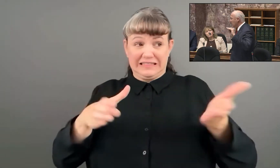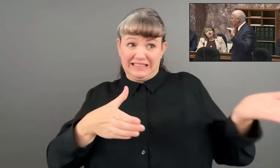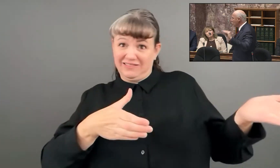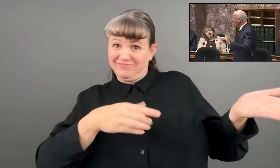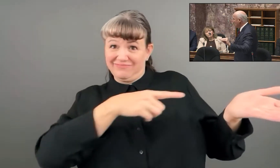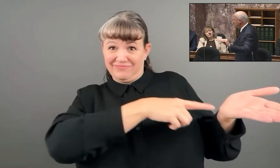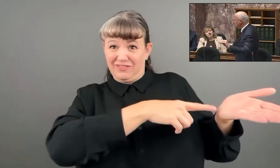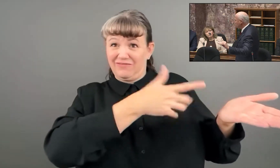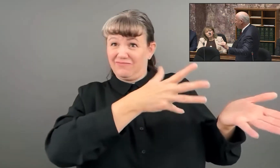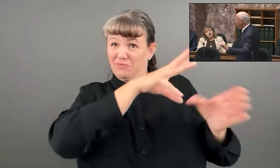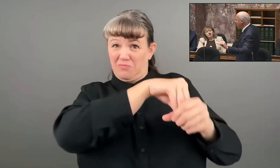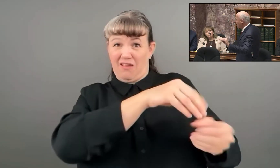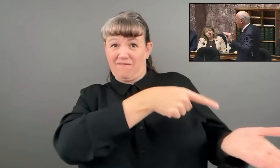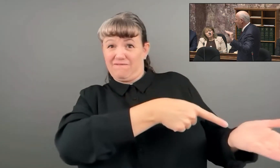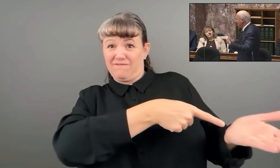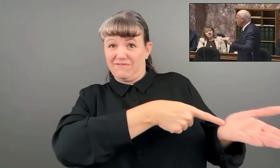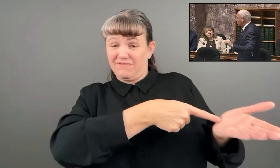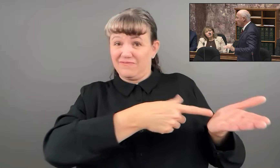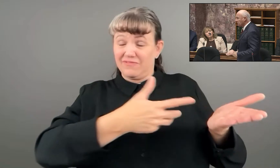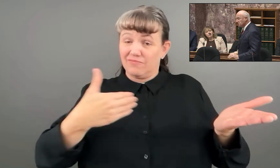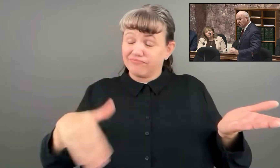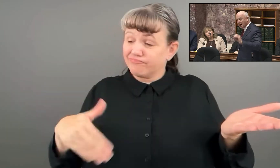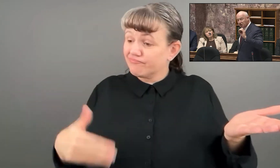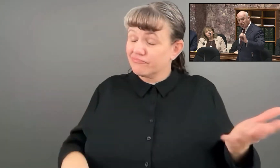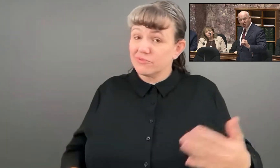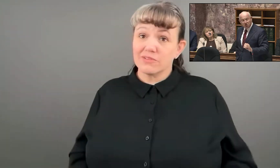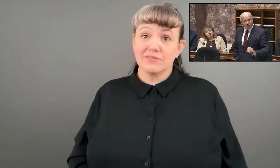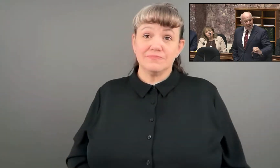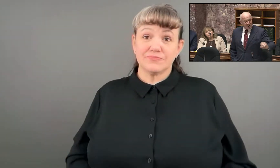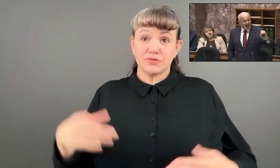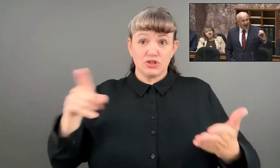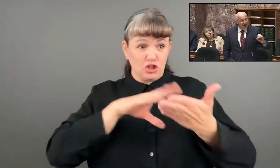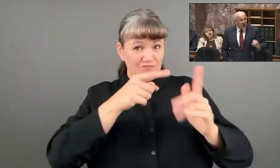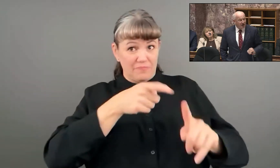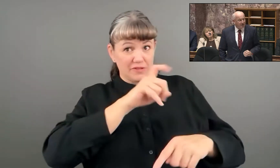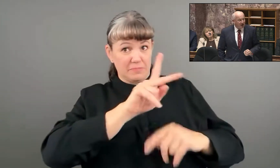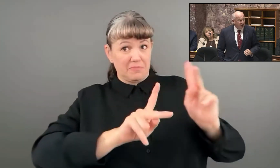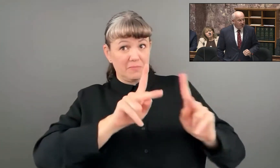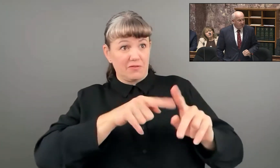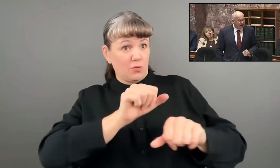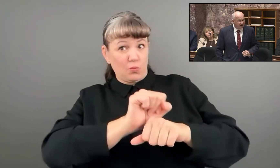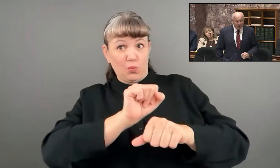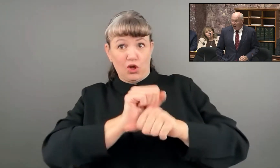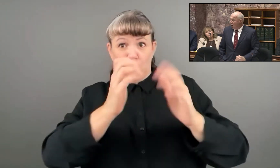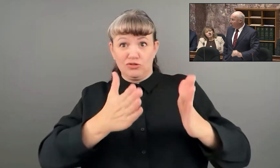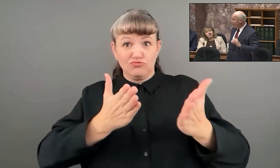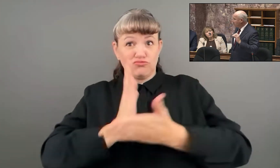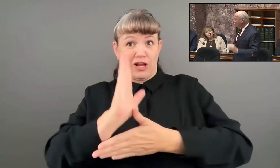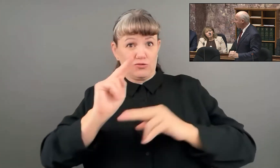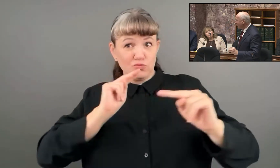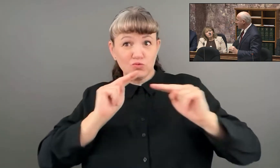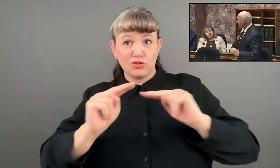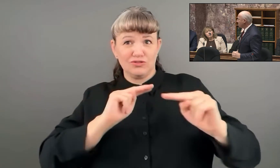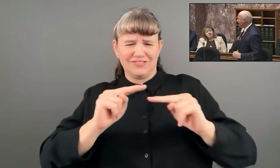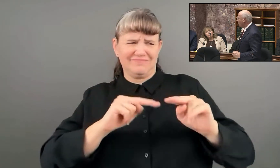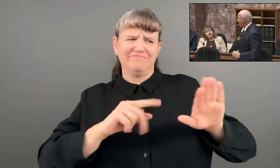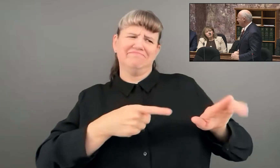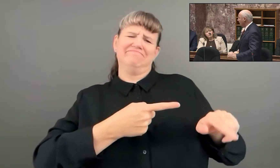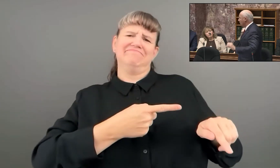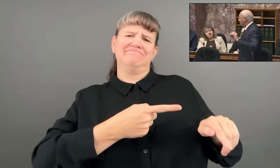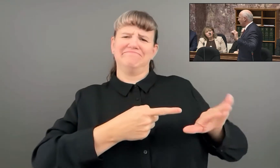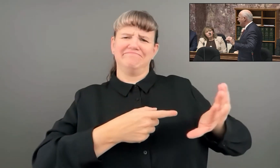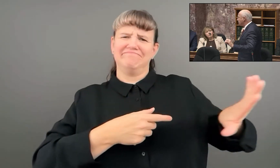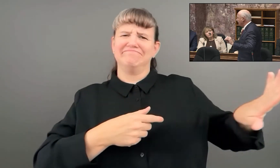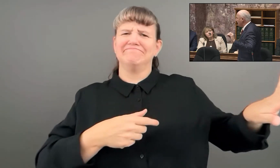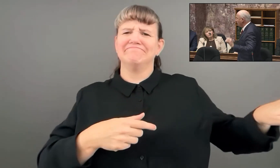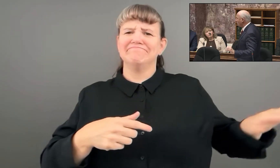We'll take no lessons from them on the rights of workers or how to negotiate and get an agreement, Honourable Speaker. We have said right from day one,